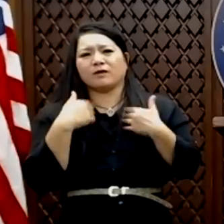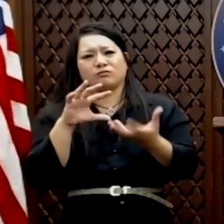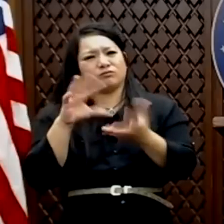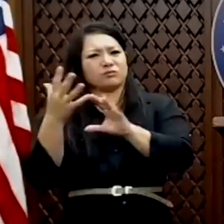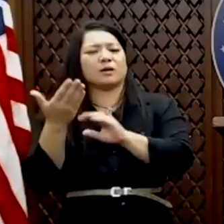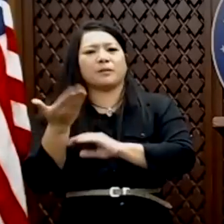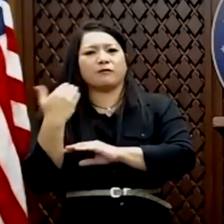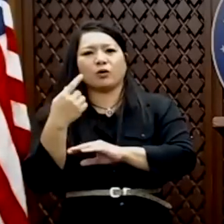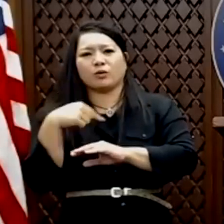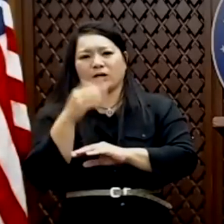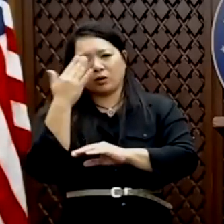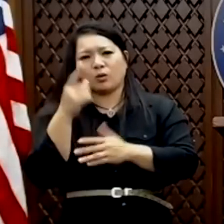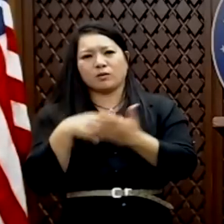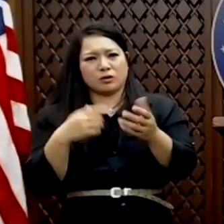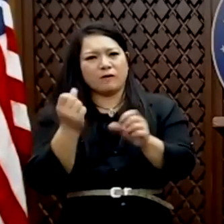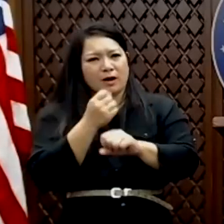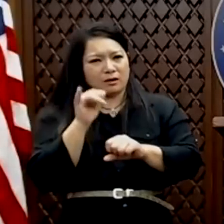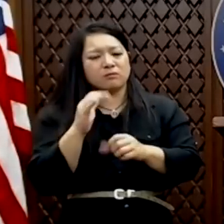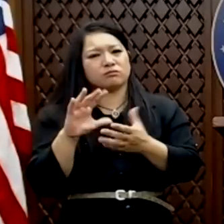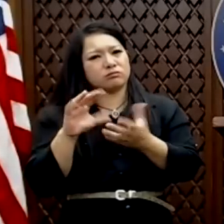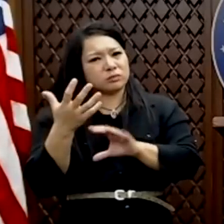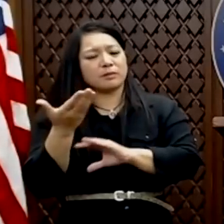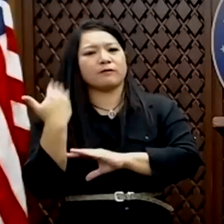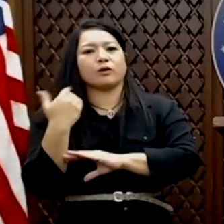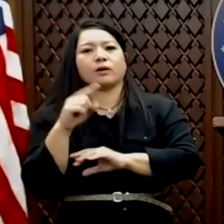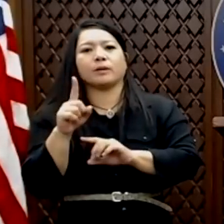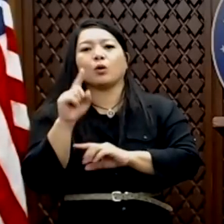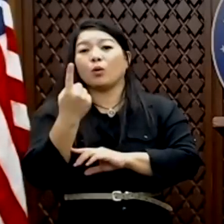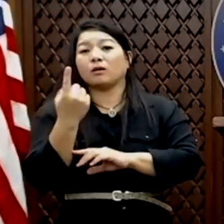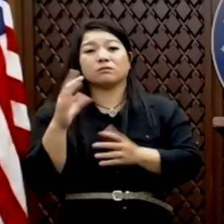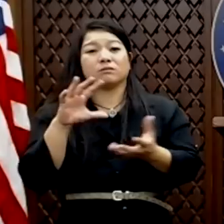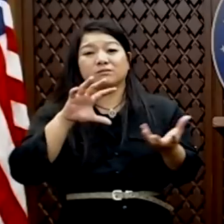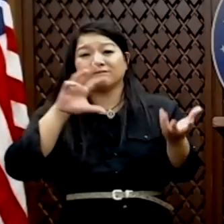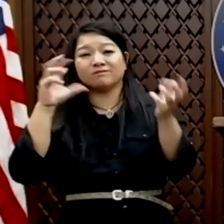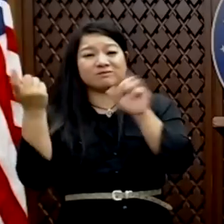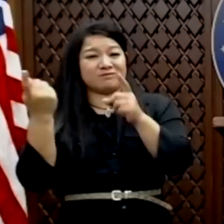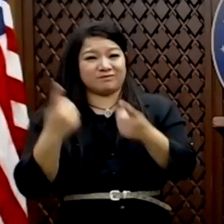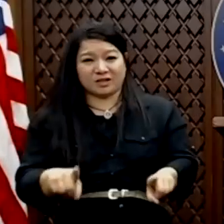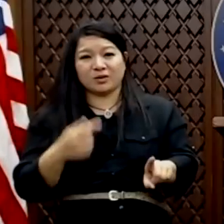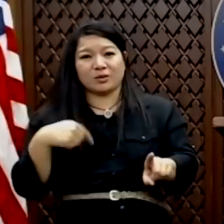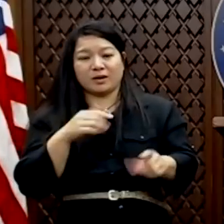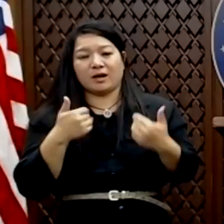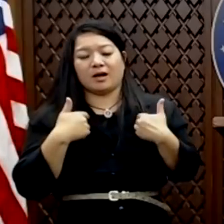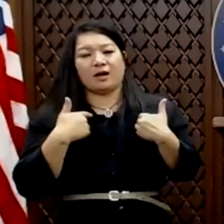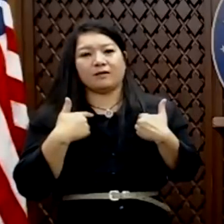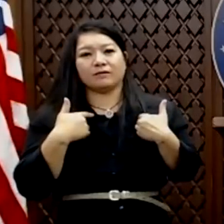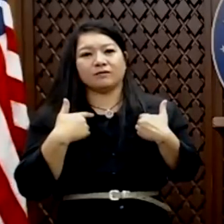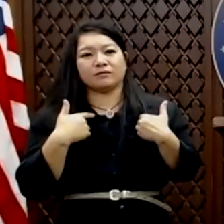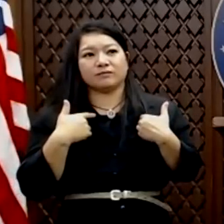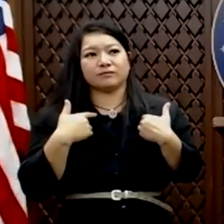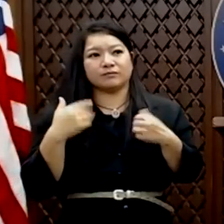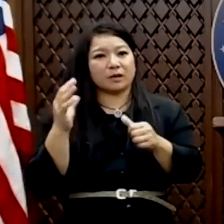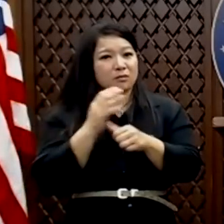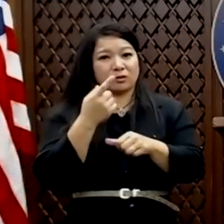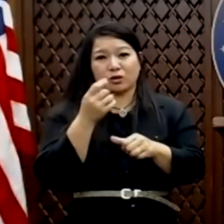do to beat the disasters. And this is one disaster that definitely we have to beat, and I'd like to beat it